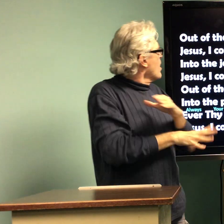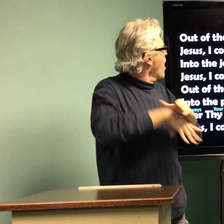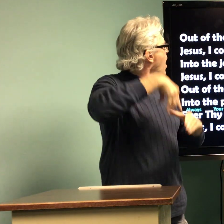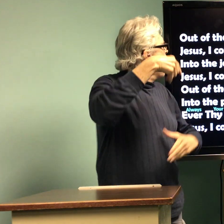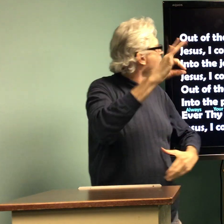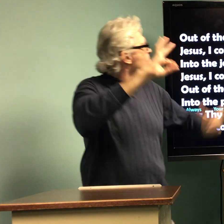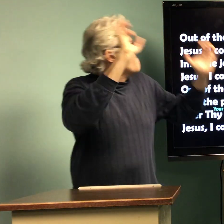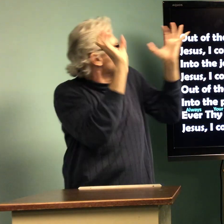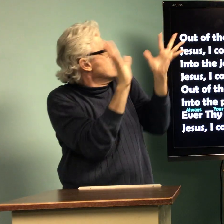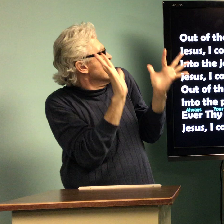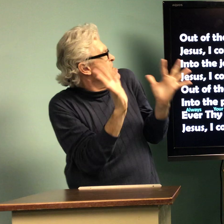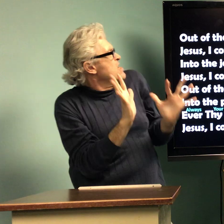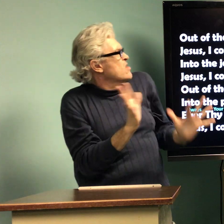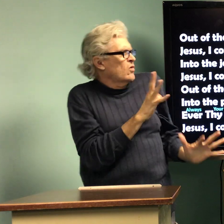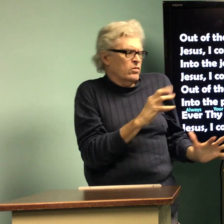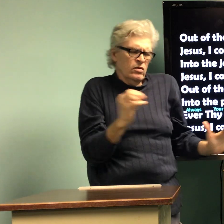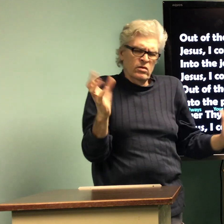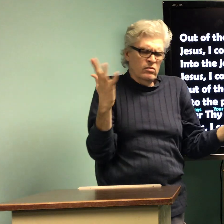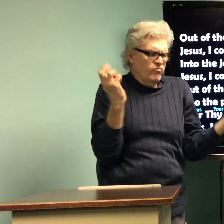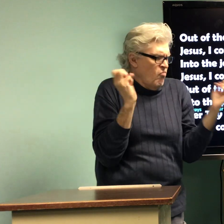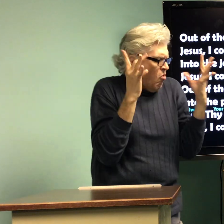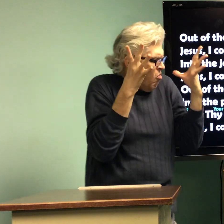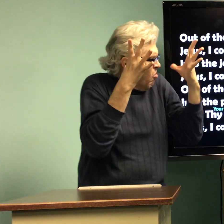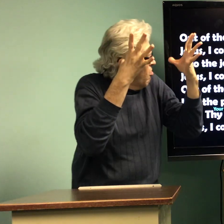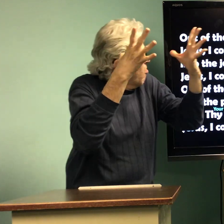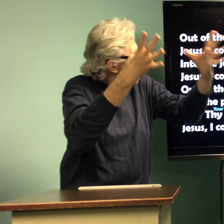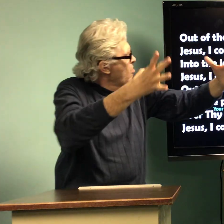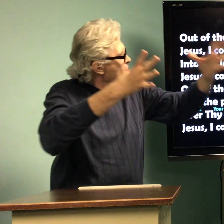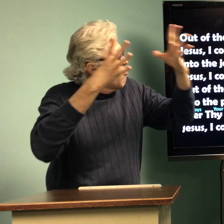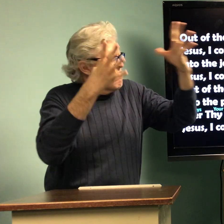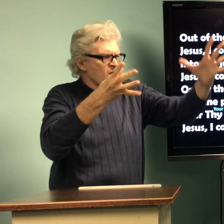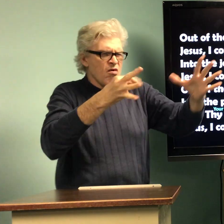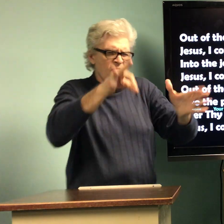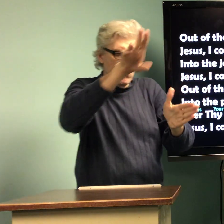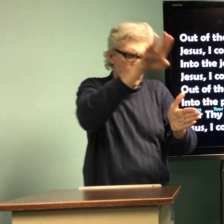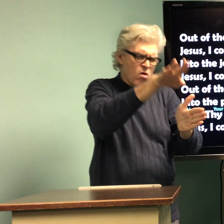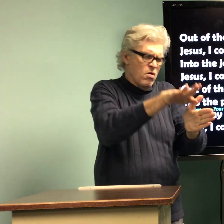Out of the fear and dread of the tomb.